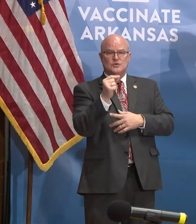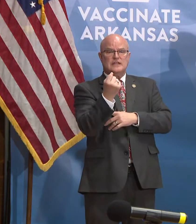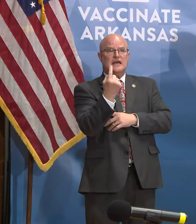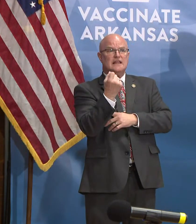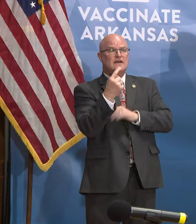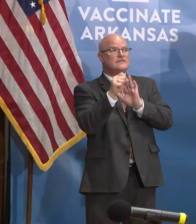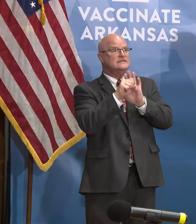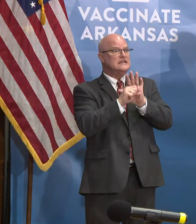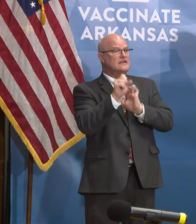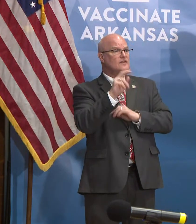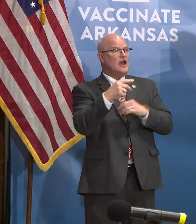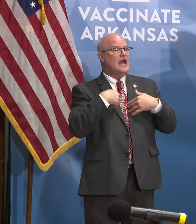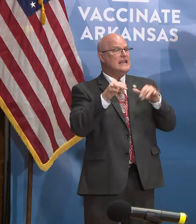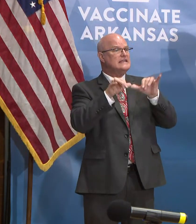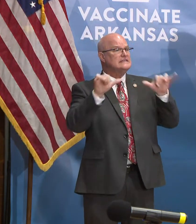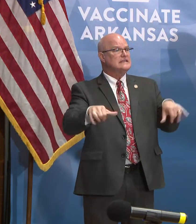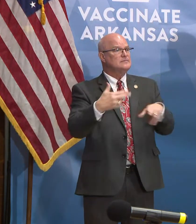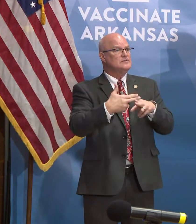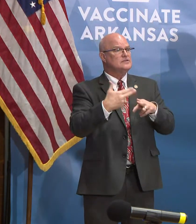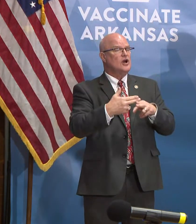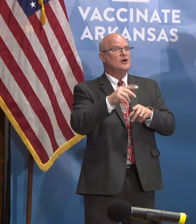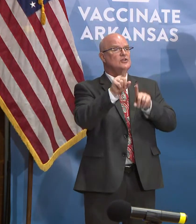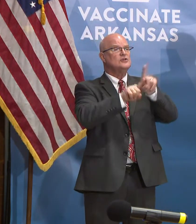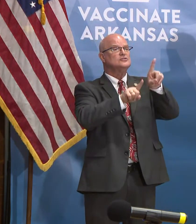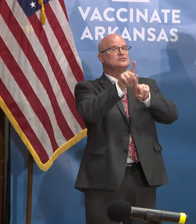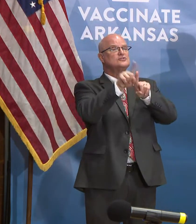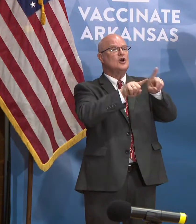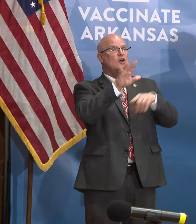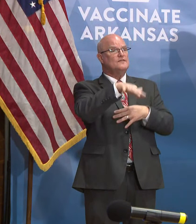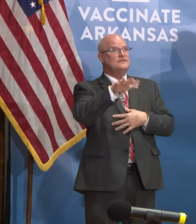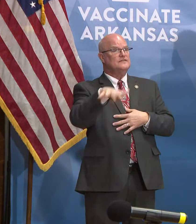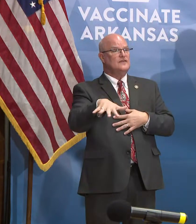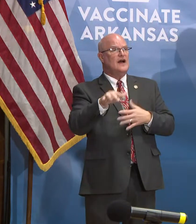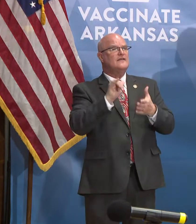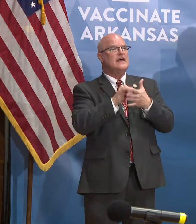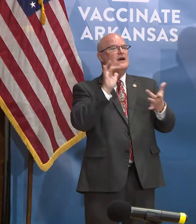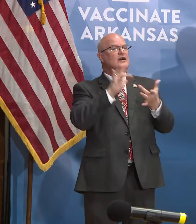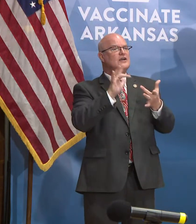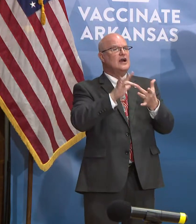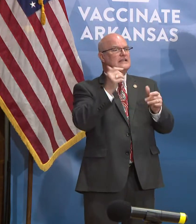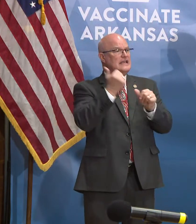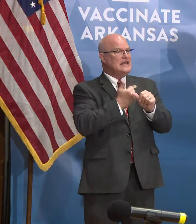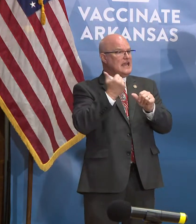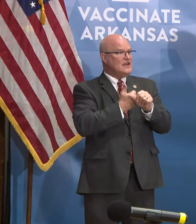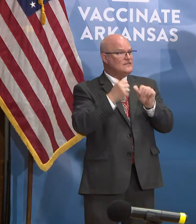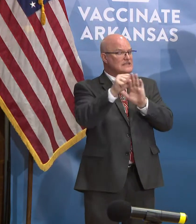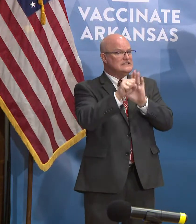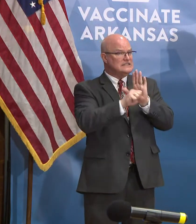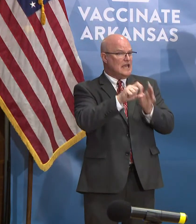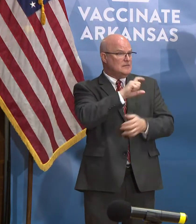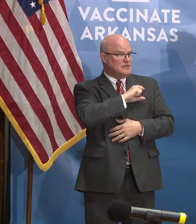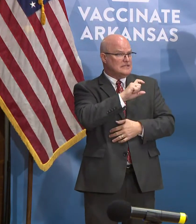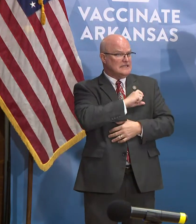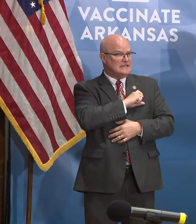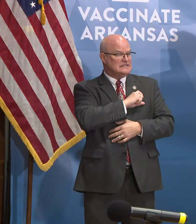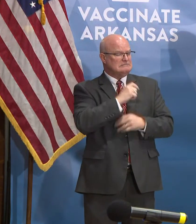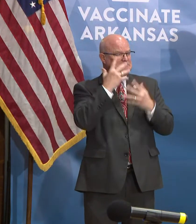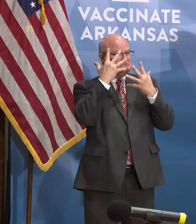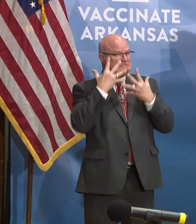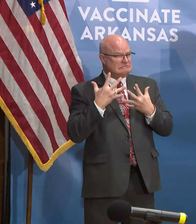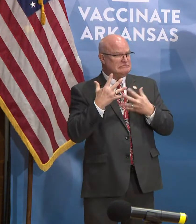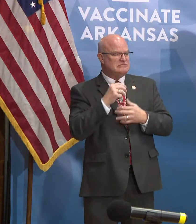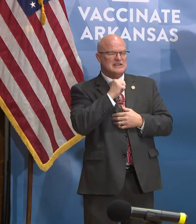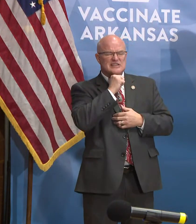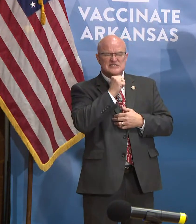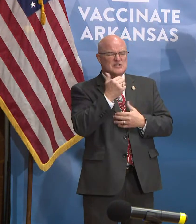state of Arkansas had a system that was called Star 55, and that would contact you to the nearest state police headquarters. Unfortunately, back then, it